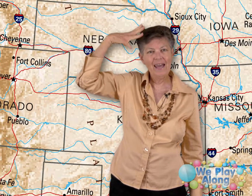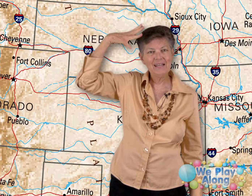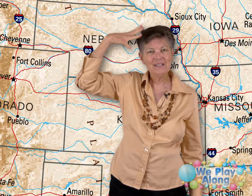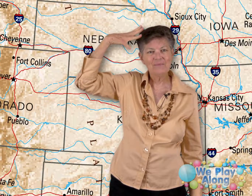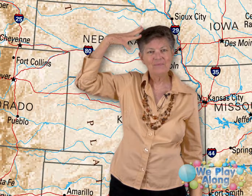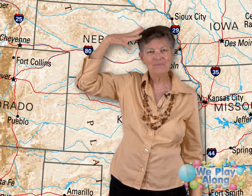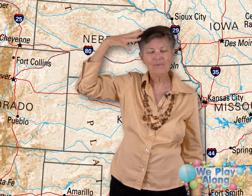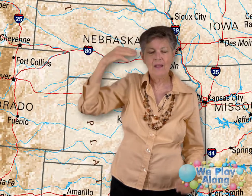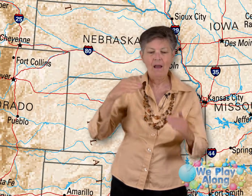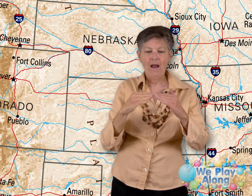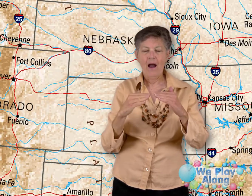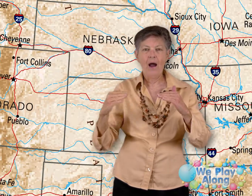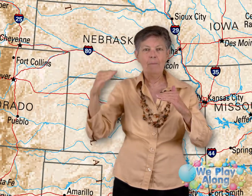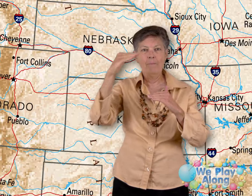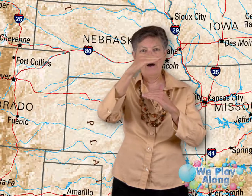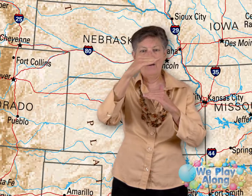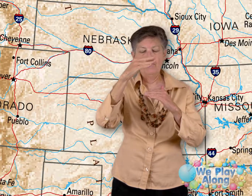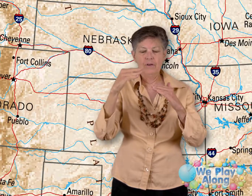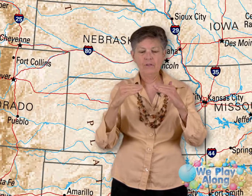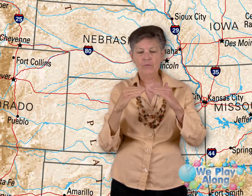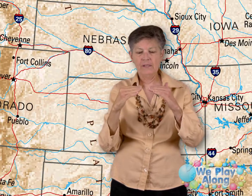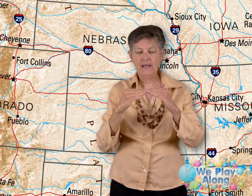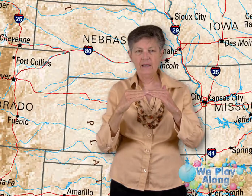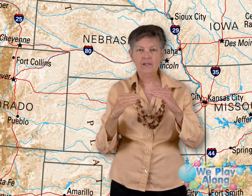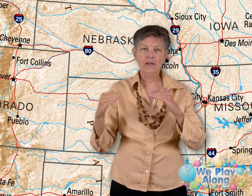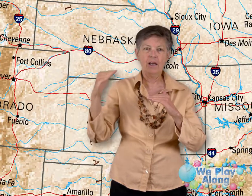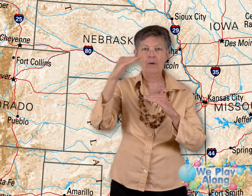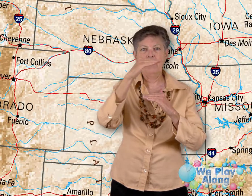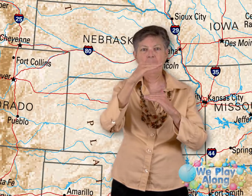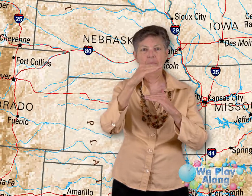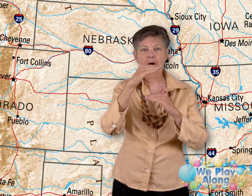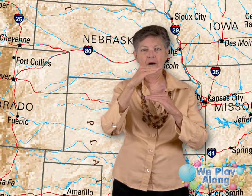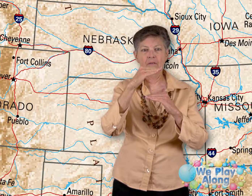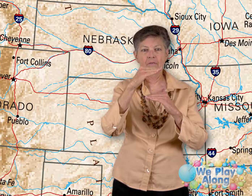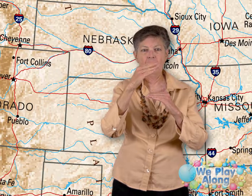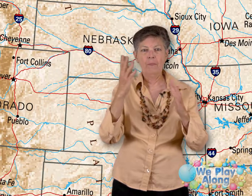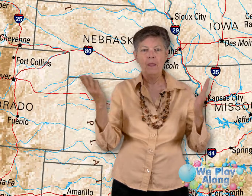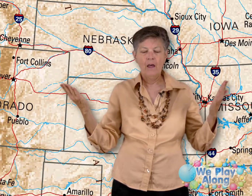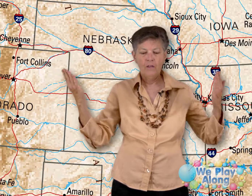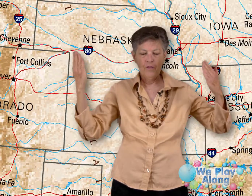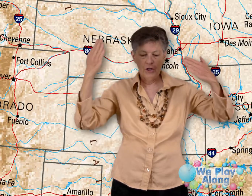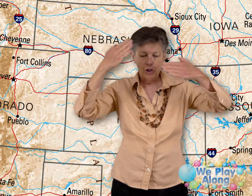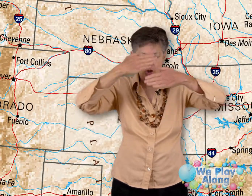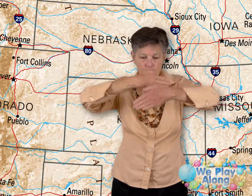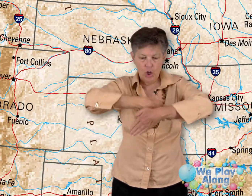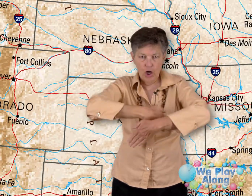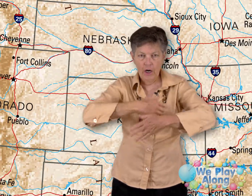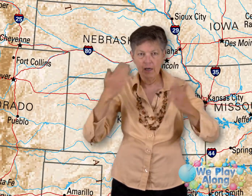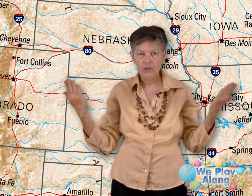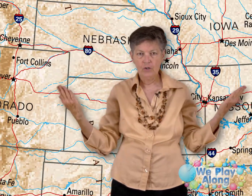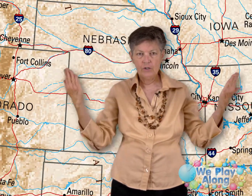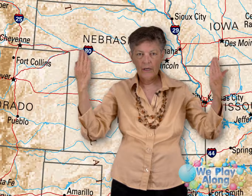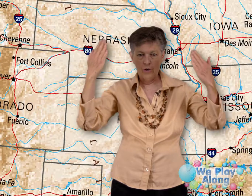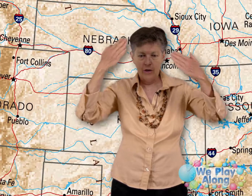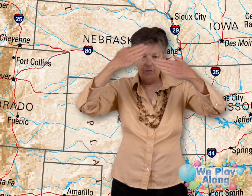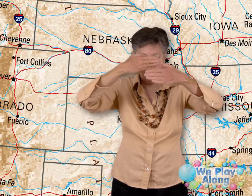Moonlight. Above, so this hand is going to come above the dark. So it's like you're covering it